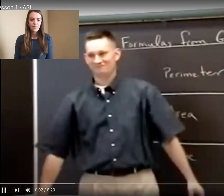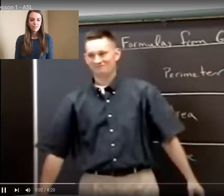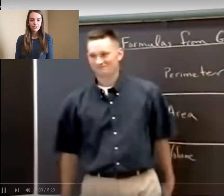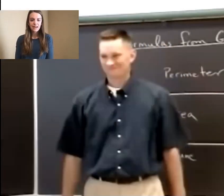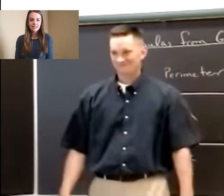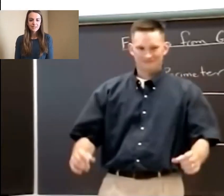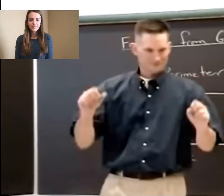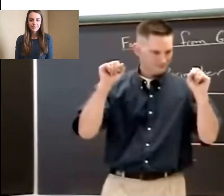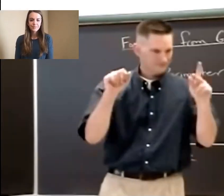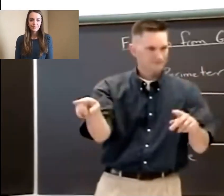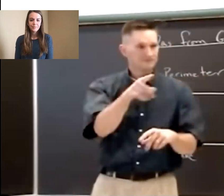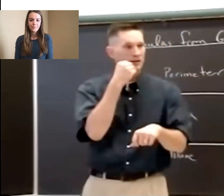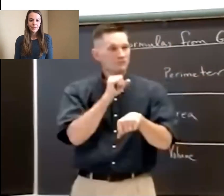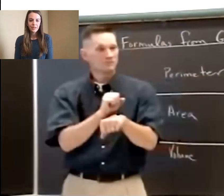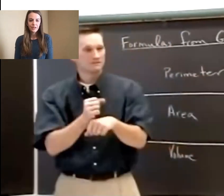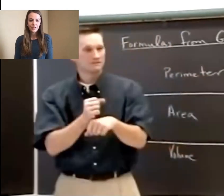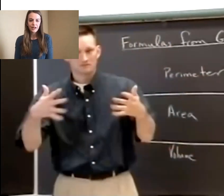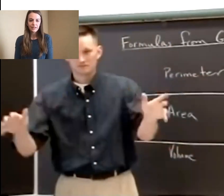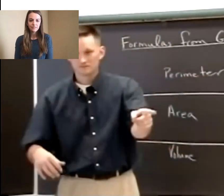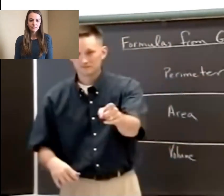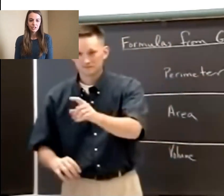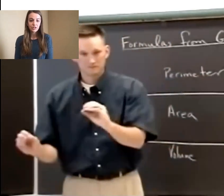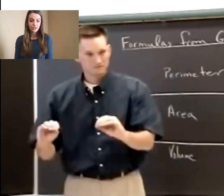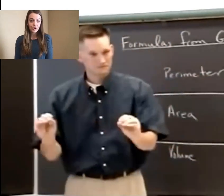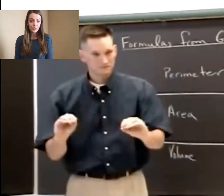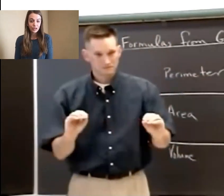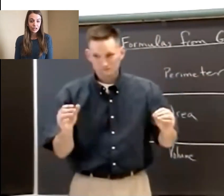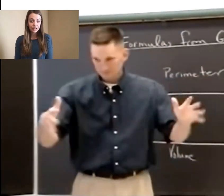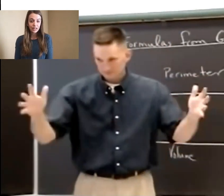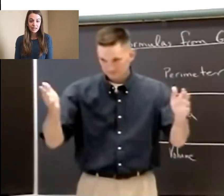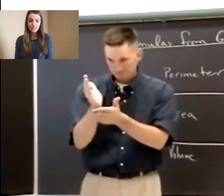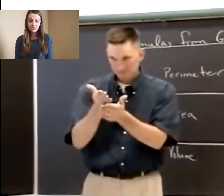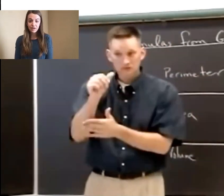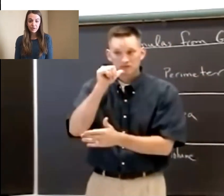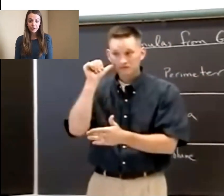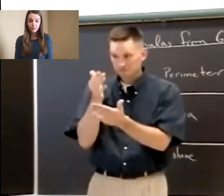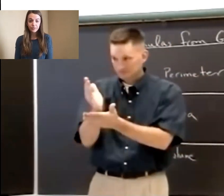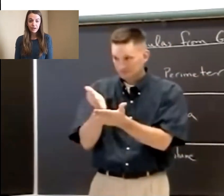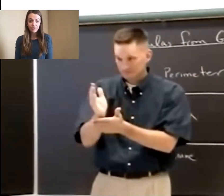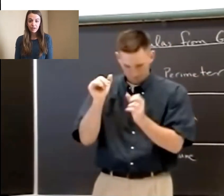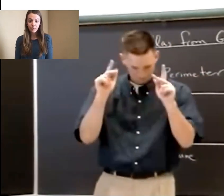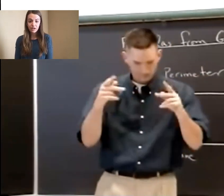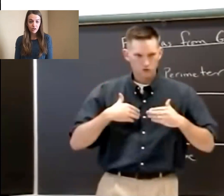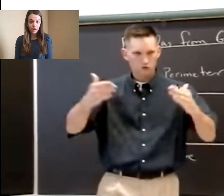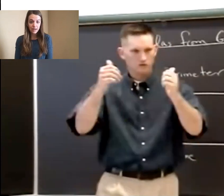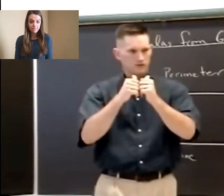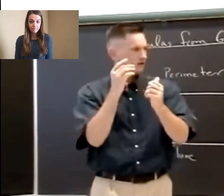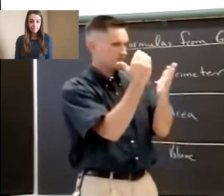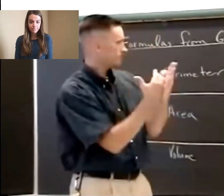Okay, ready for class? All right. Did y'all do your homework? Yes, no? Everything went all right?